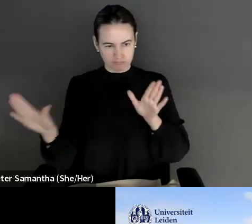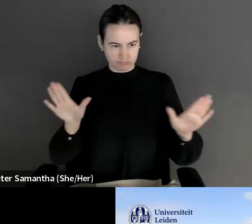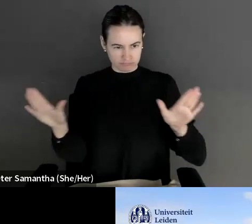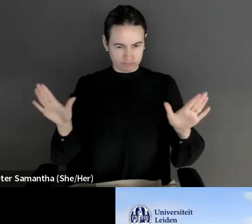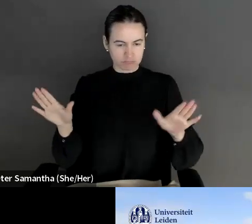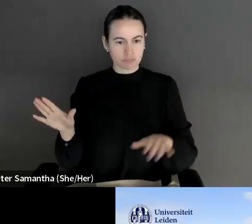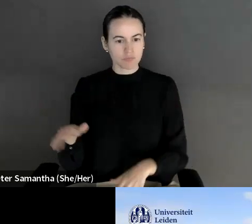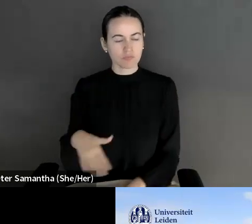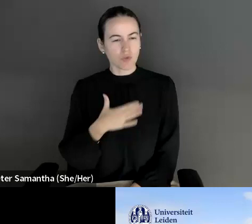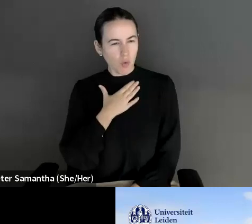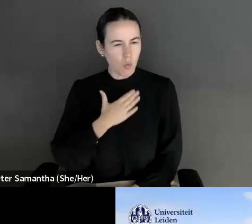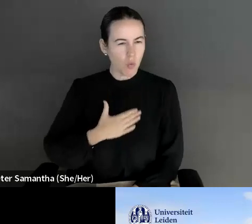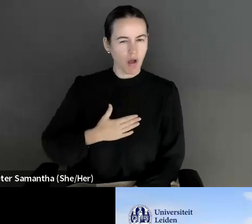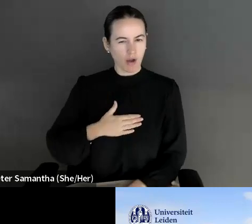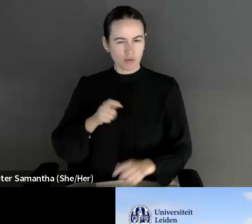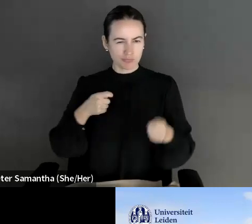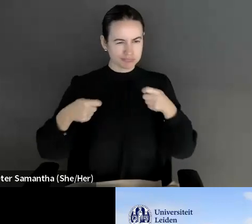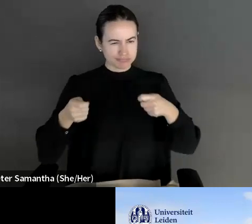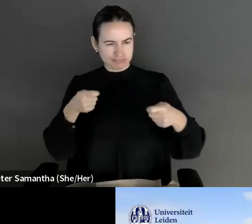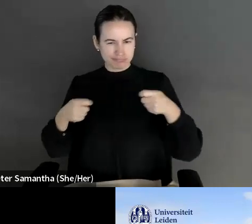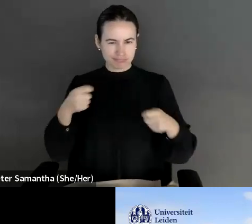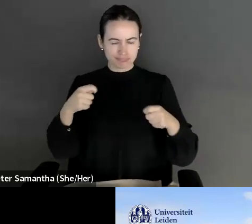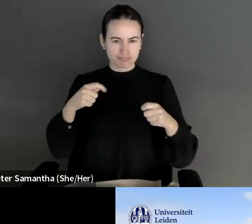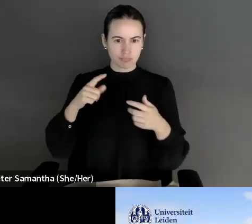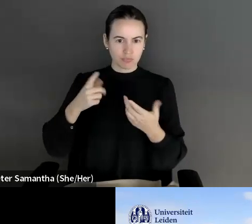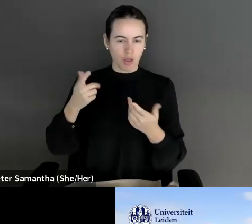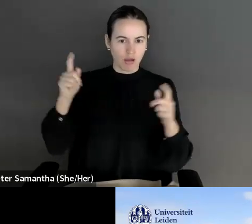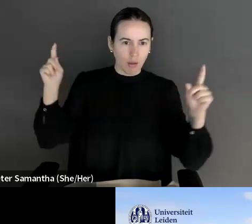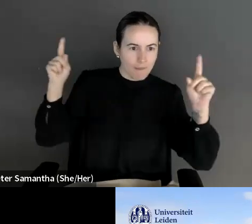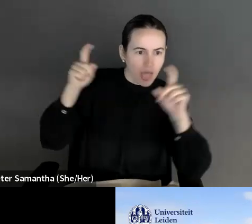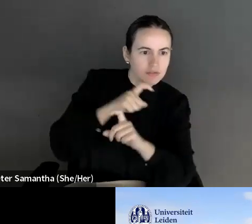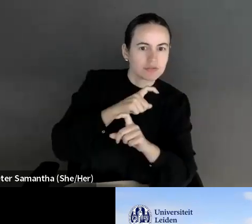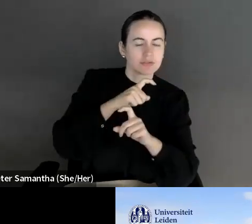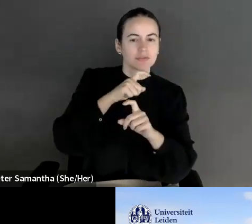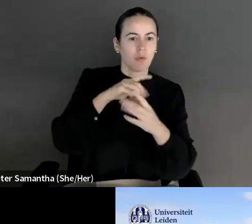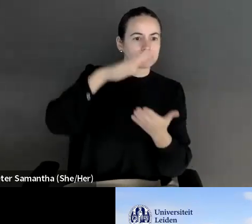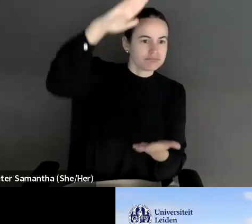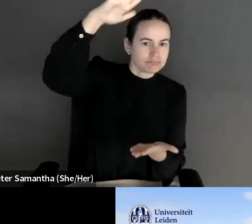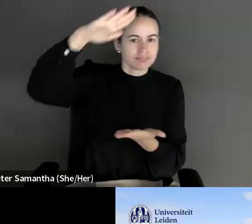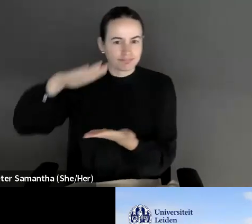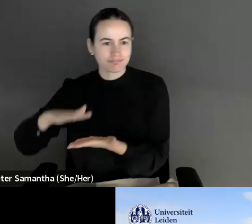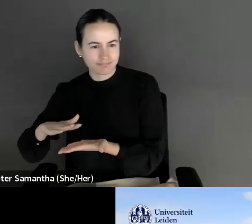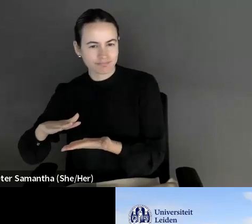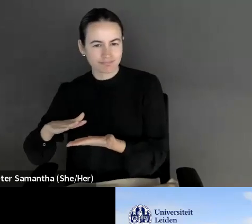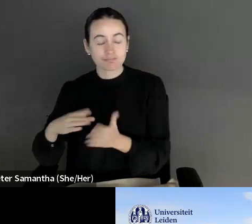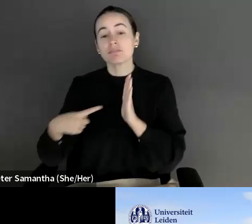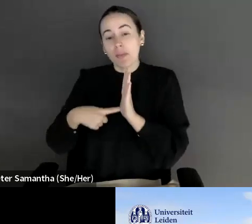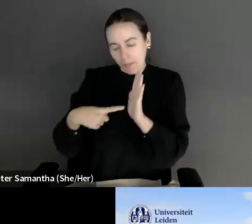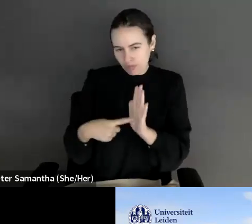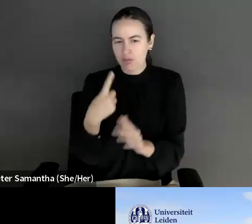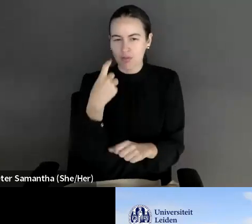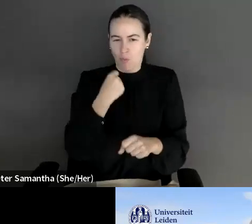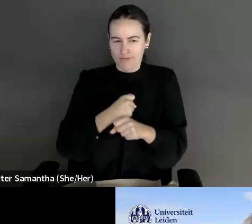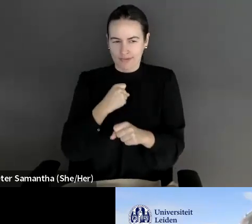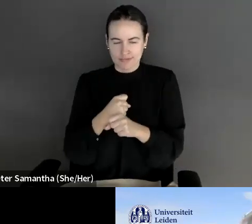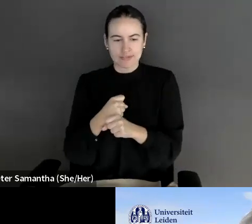the complexity of the tasks. And they were, so for instance, one task